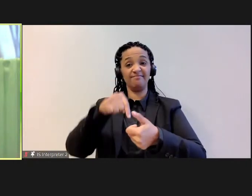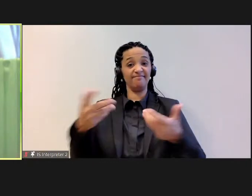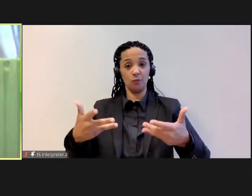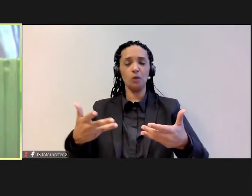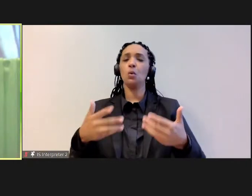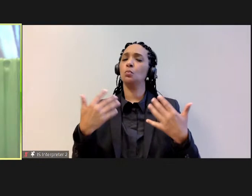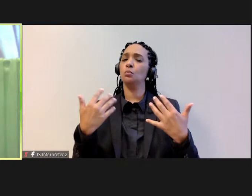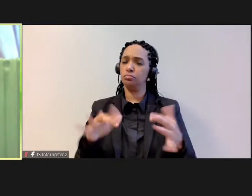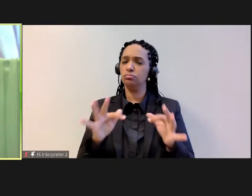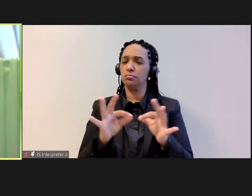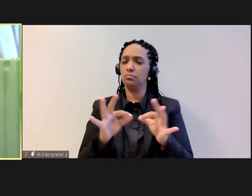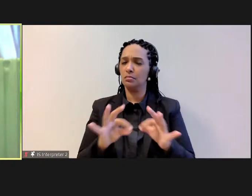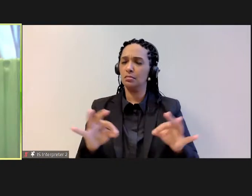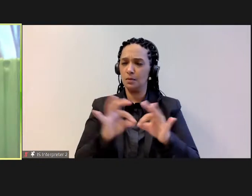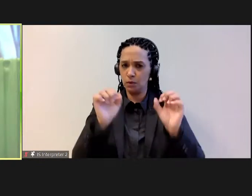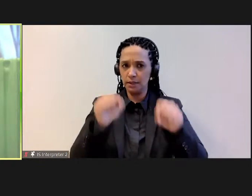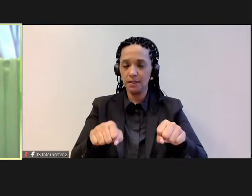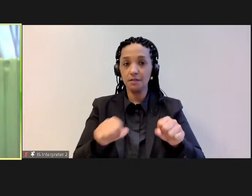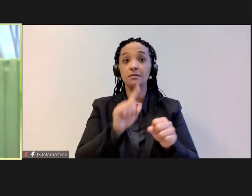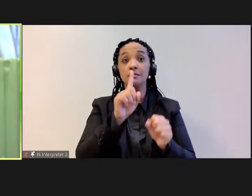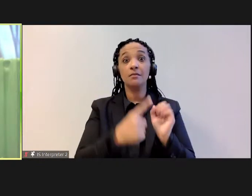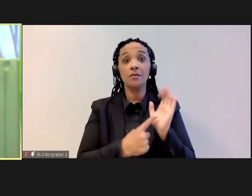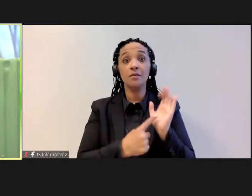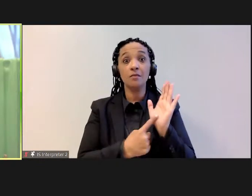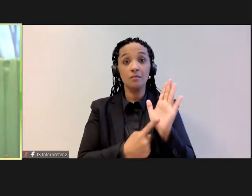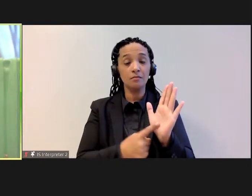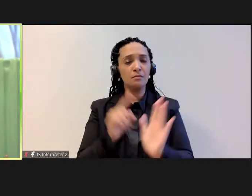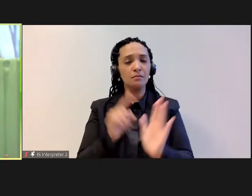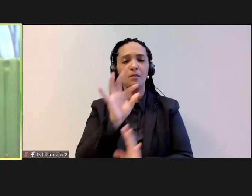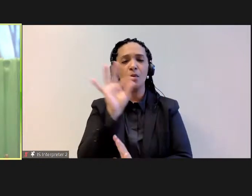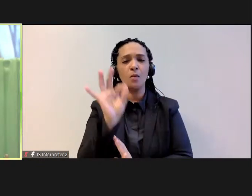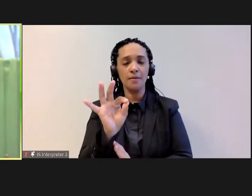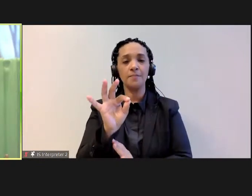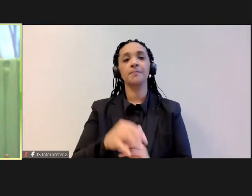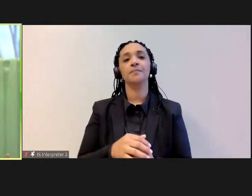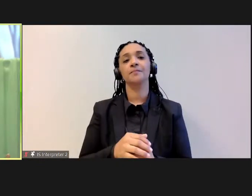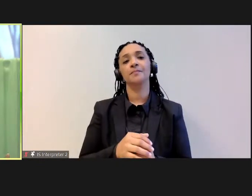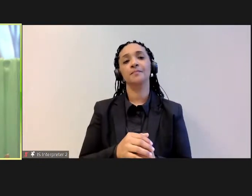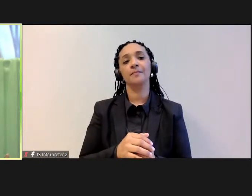key because, for example, in terms of the